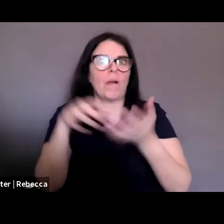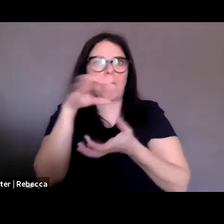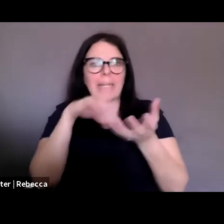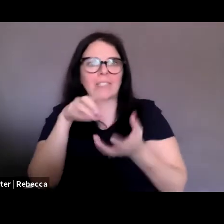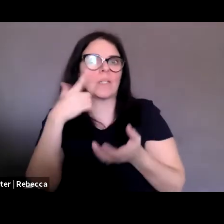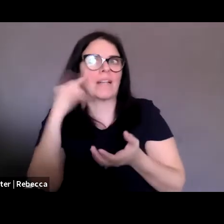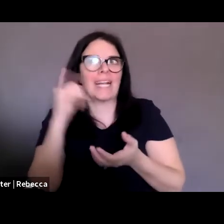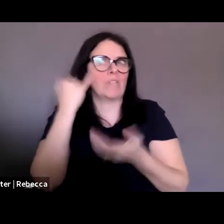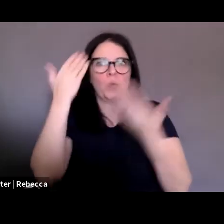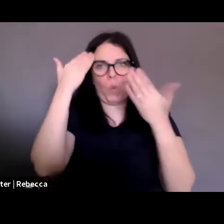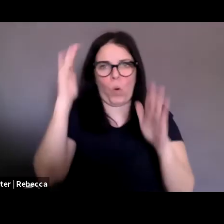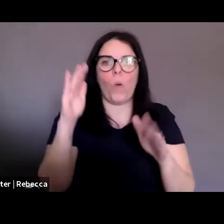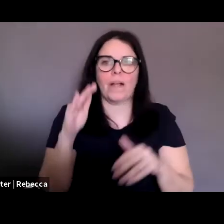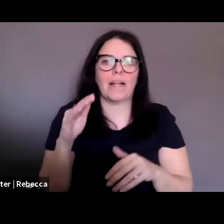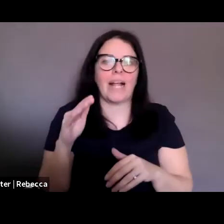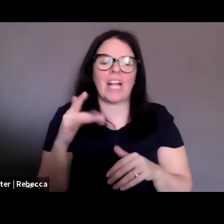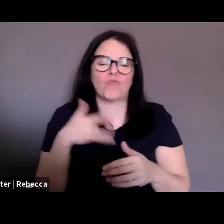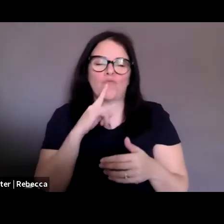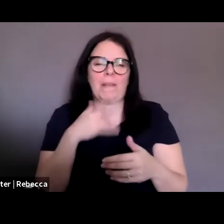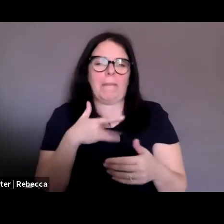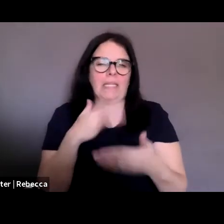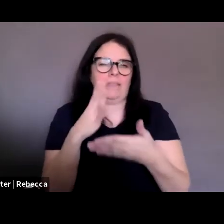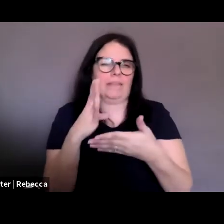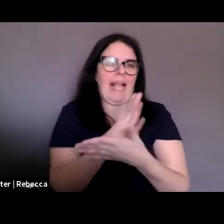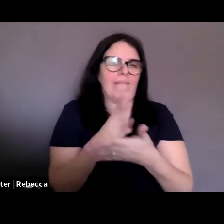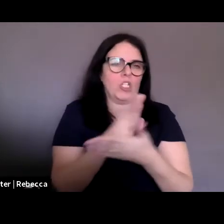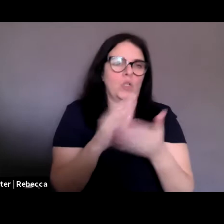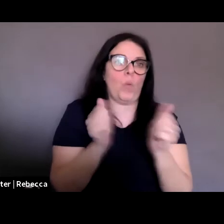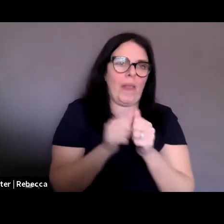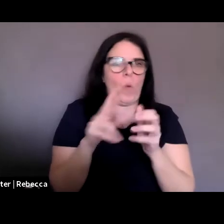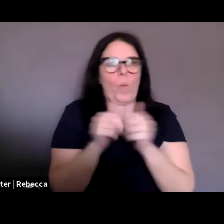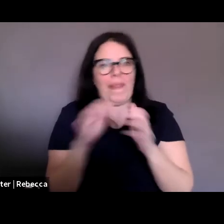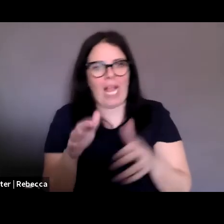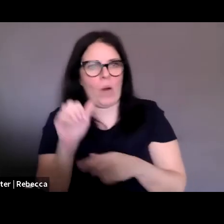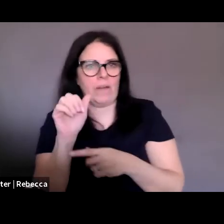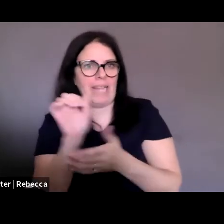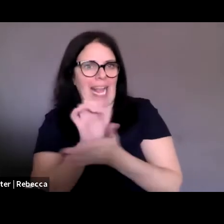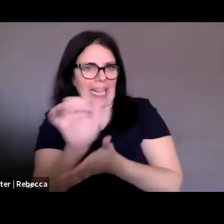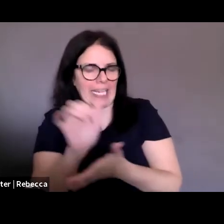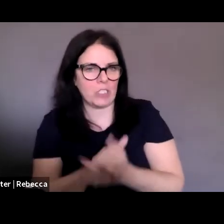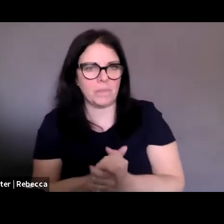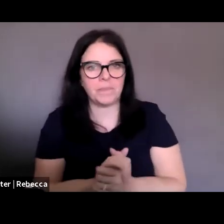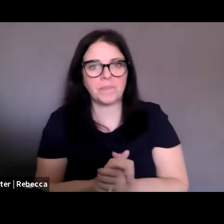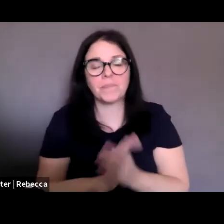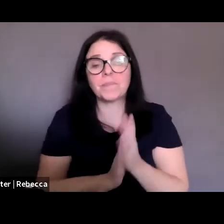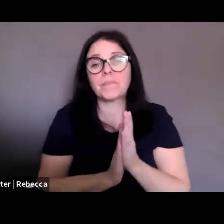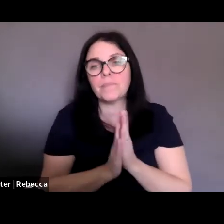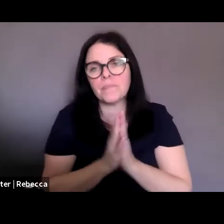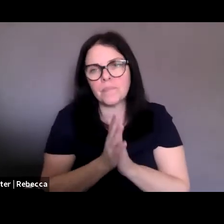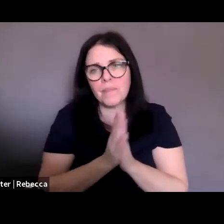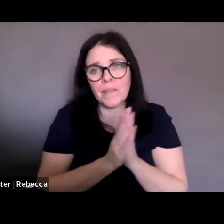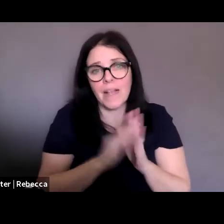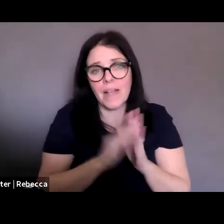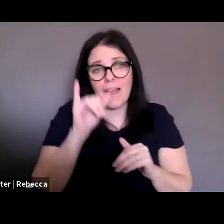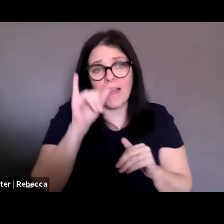And obviously it comes out in between those cases without alienation and those cases with. Again, translating the impact of the